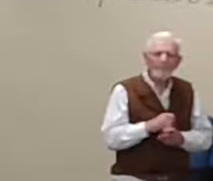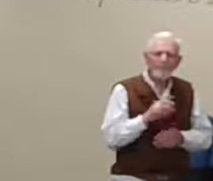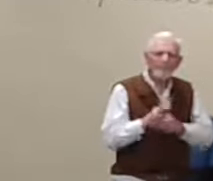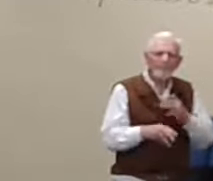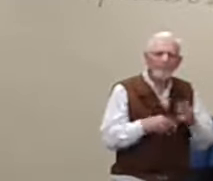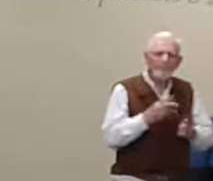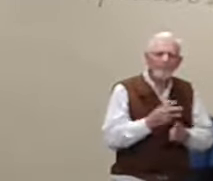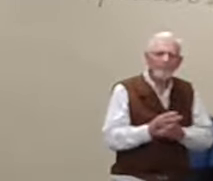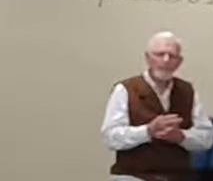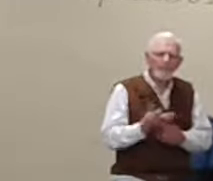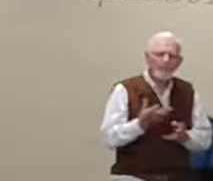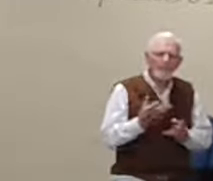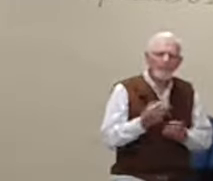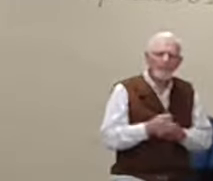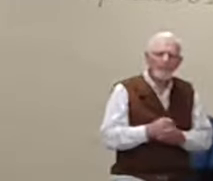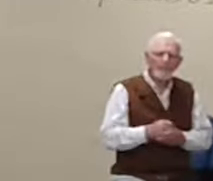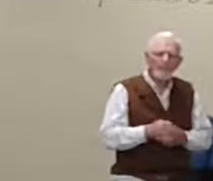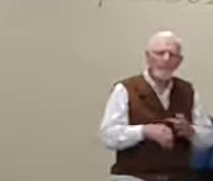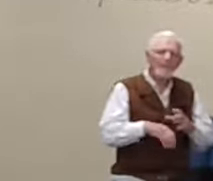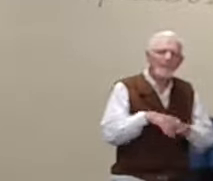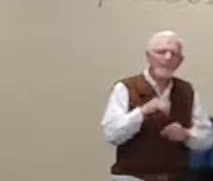what they came out of, right?